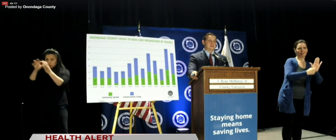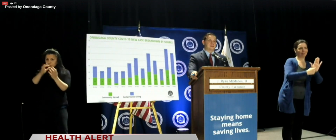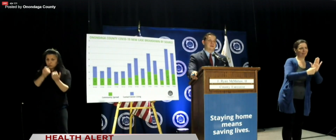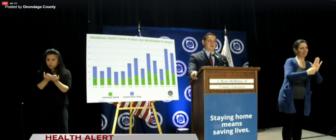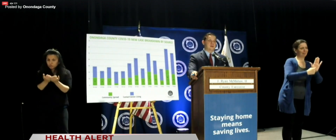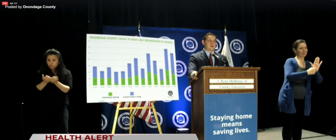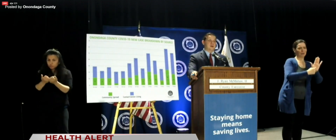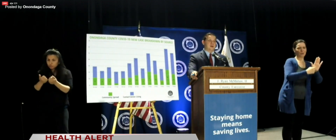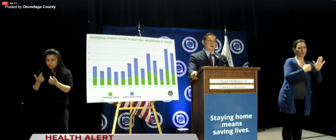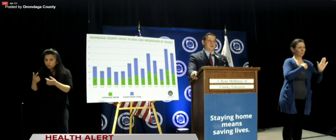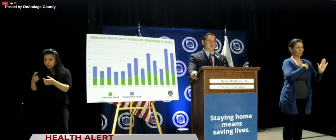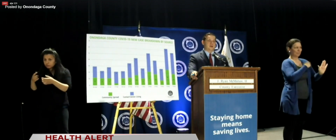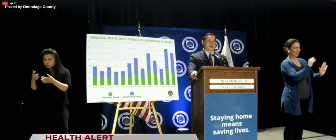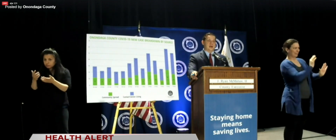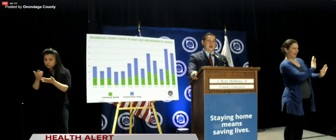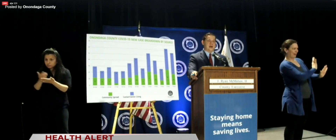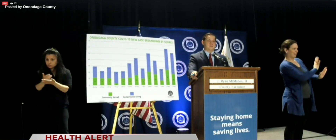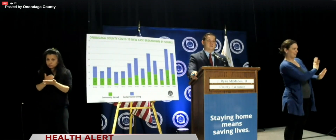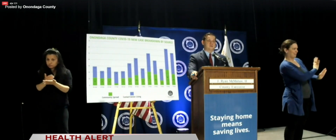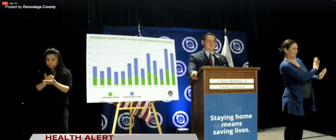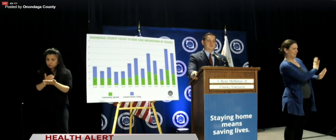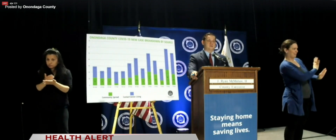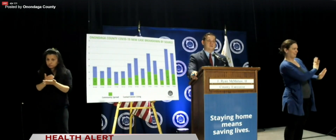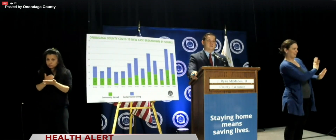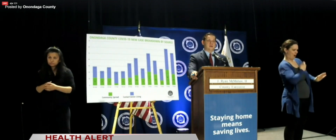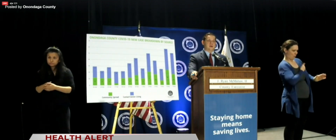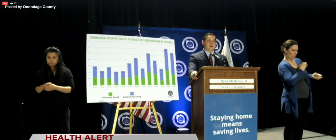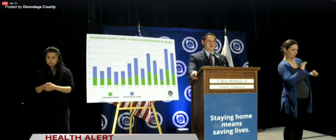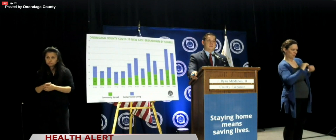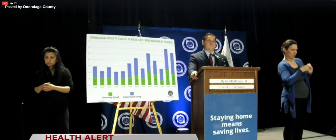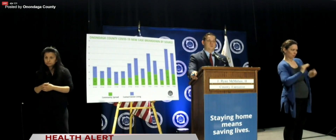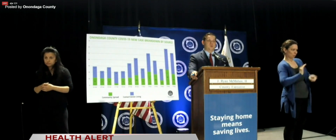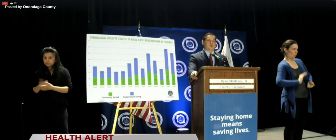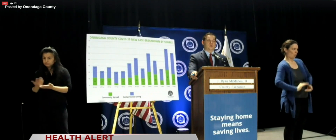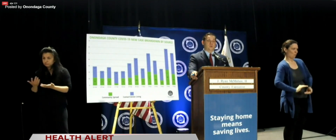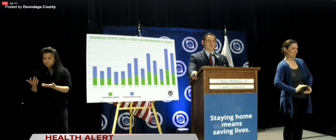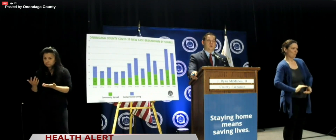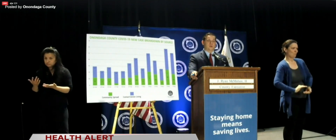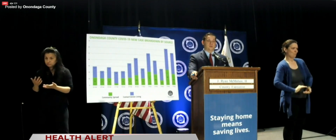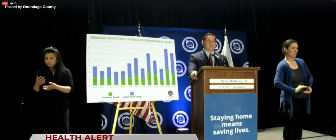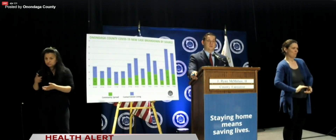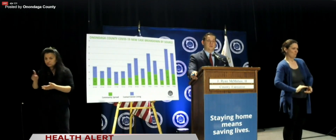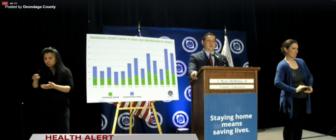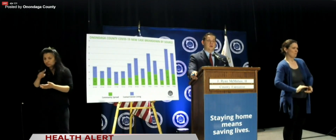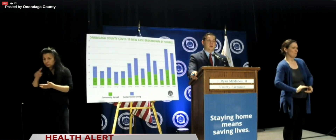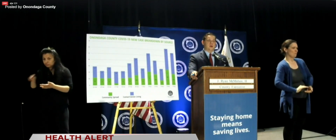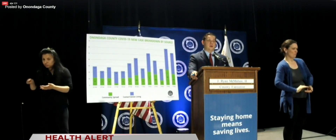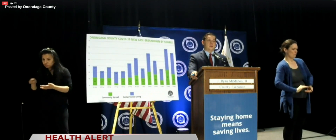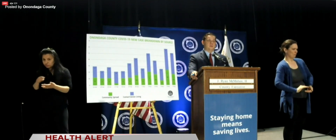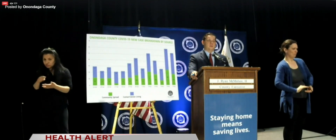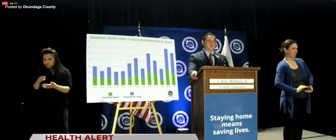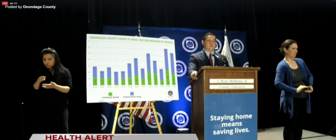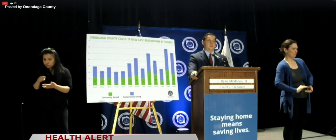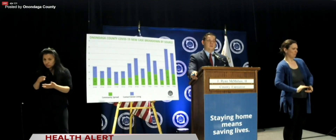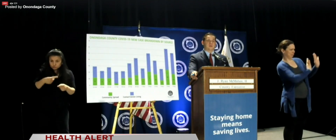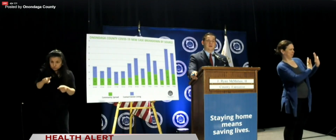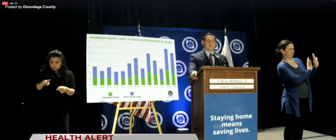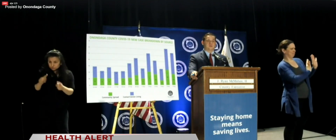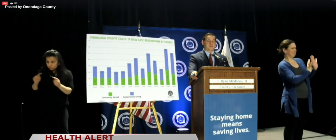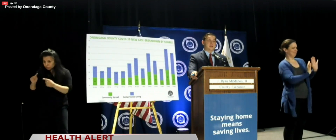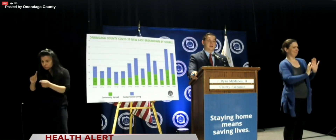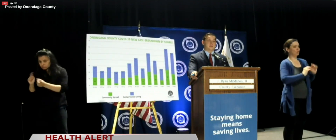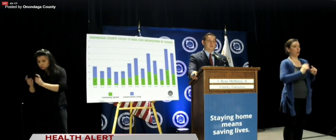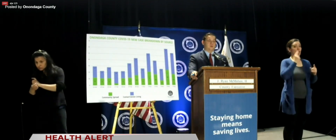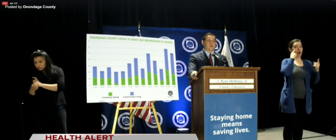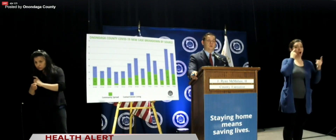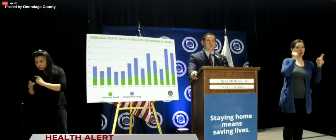process, you're going to have some that you don't agree with, whether it's the federal level,